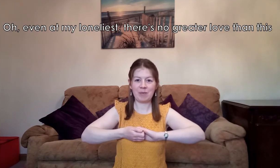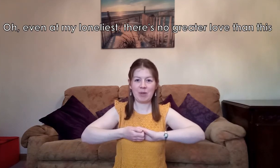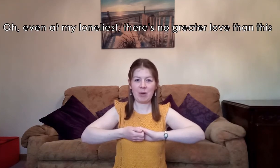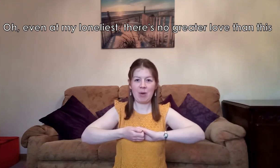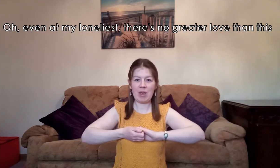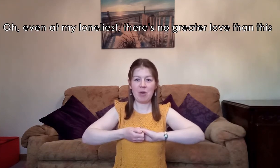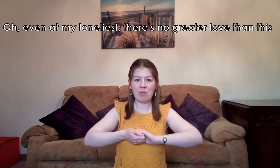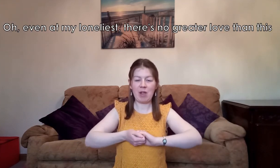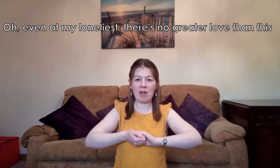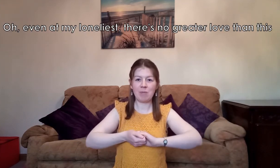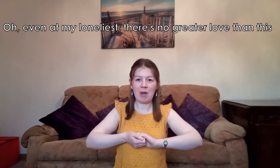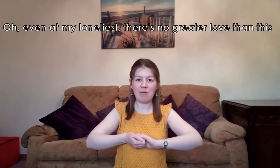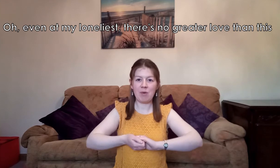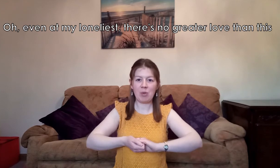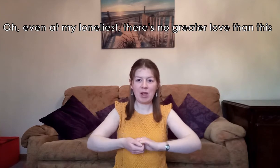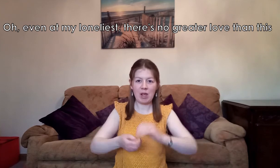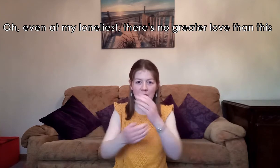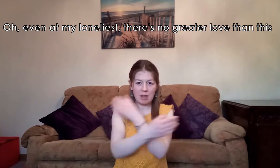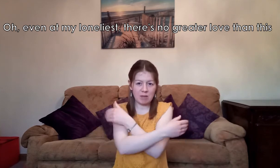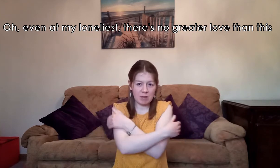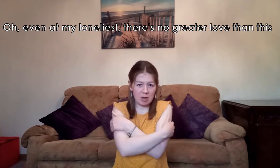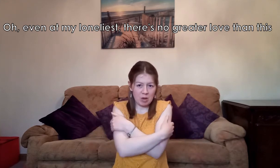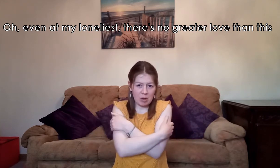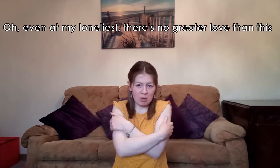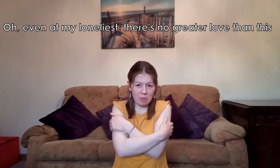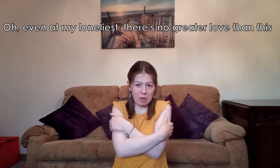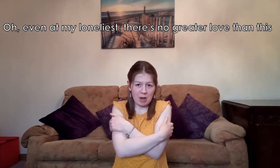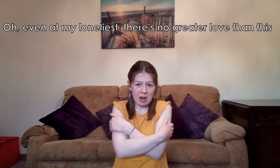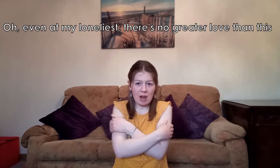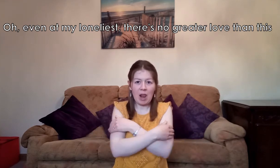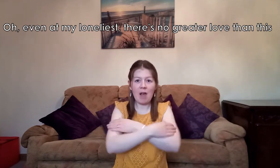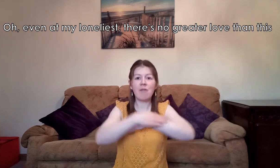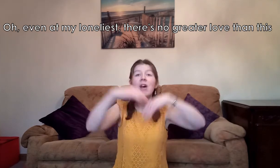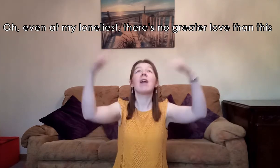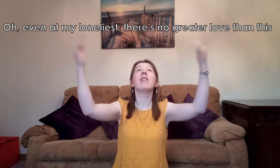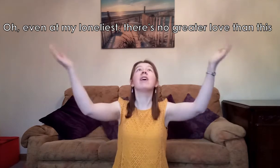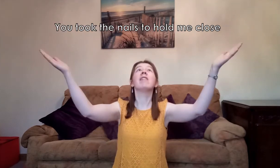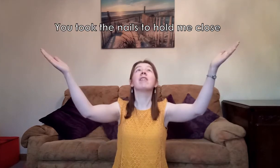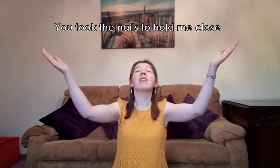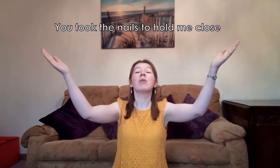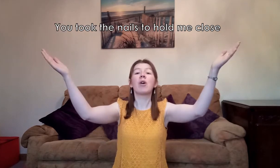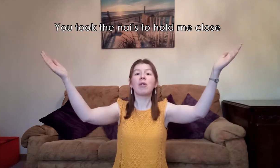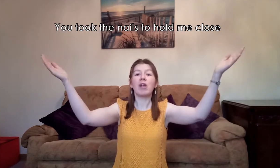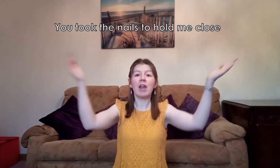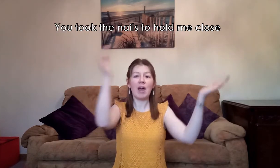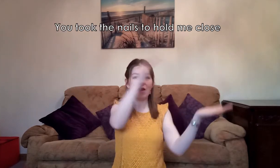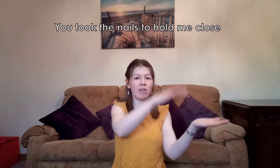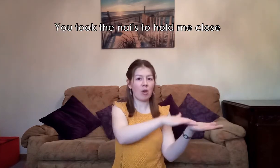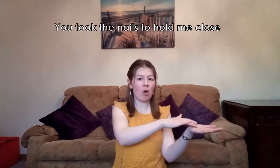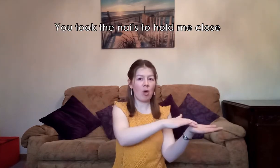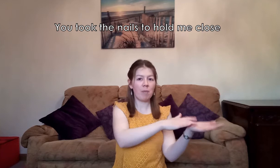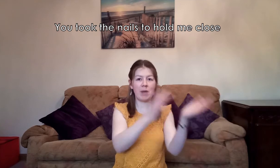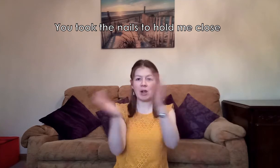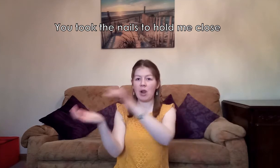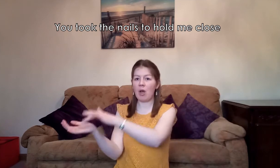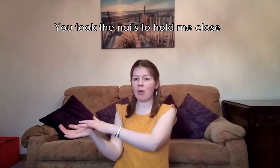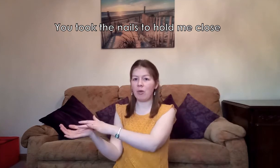Oh, even at my loneliest, there's no greater love than this. You took the nails to hold me